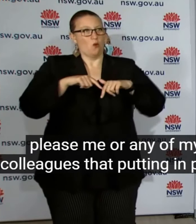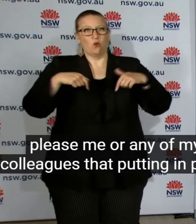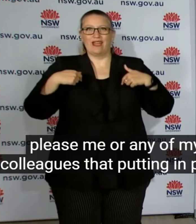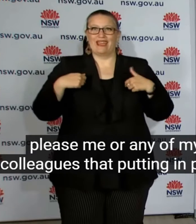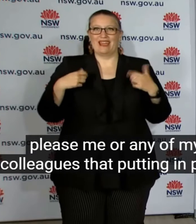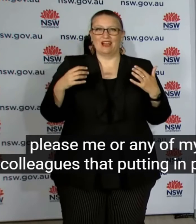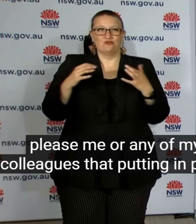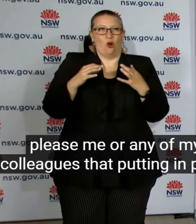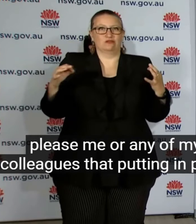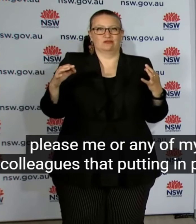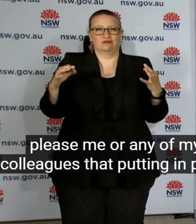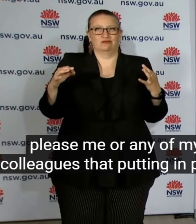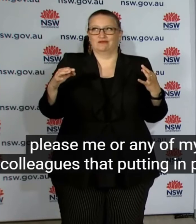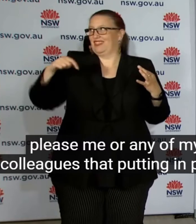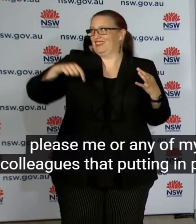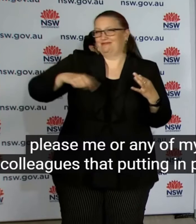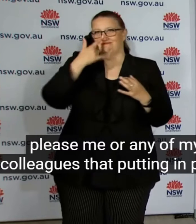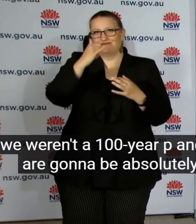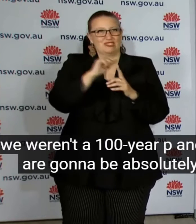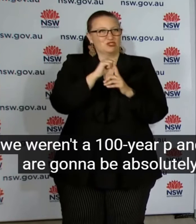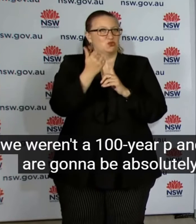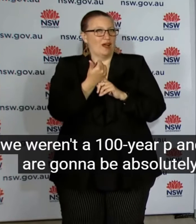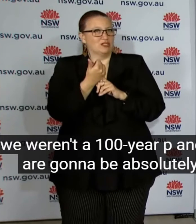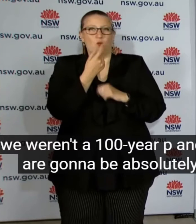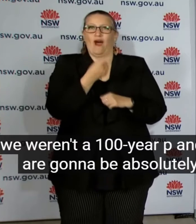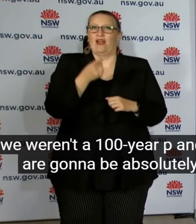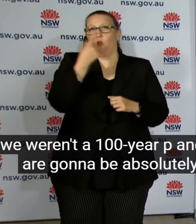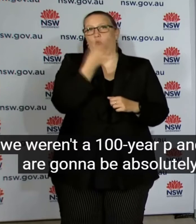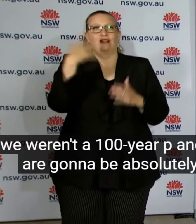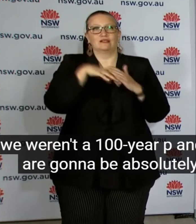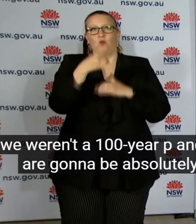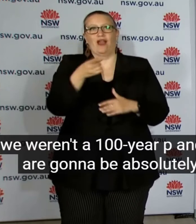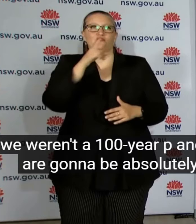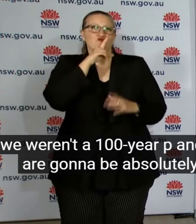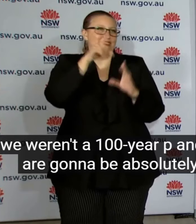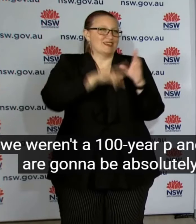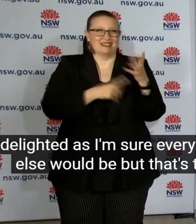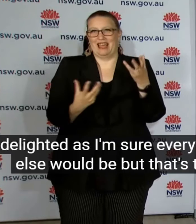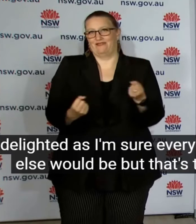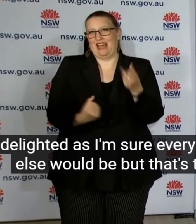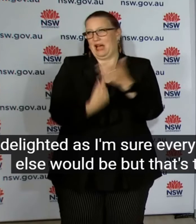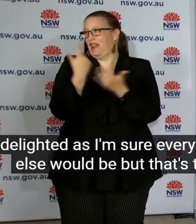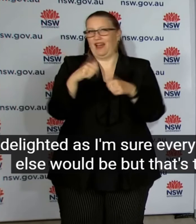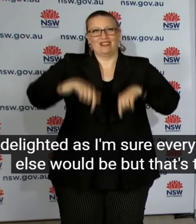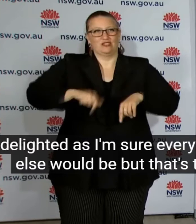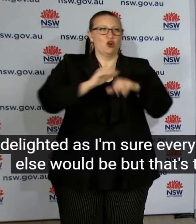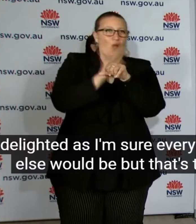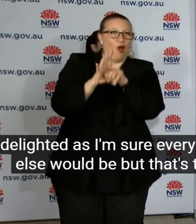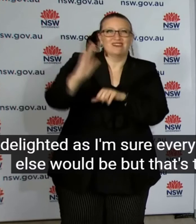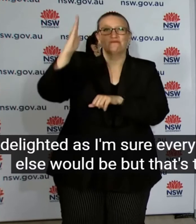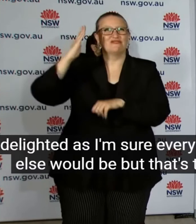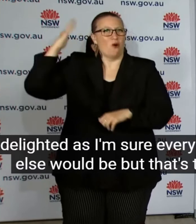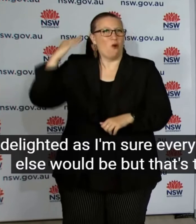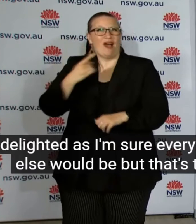be absolutely delighted, as I'm sure everybody else would be. But that's the reality. And I think as far as employers